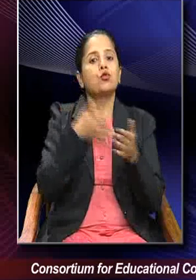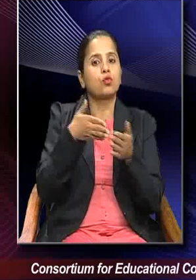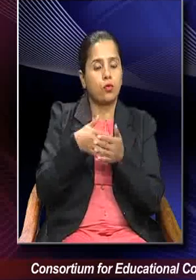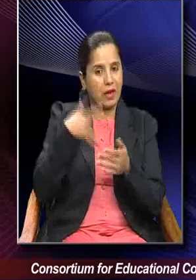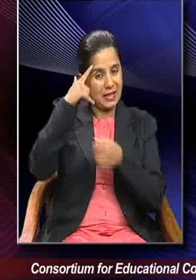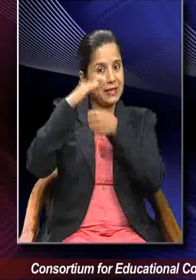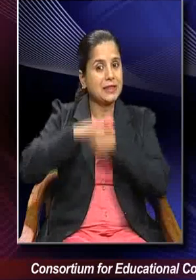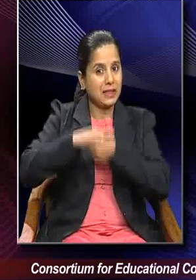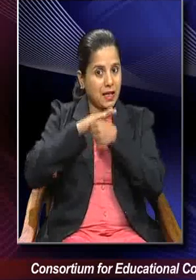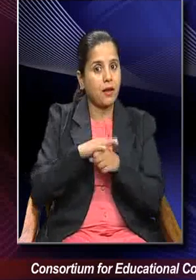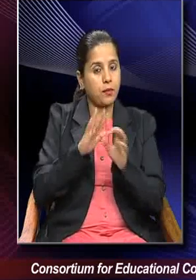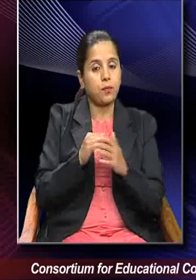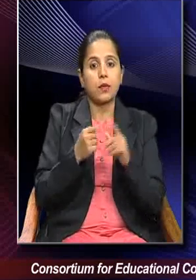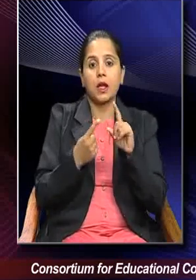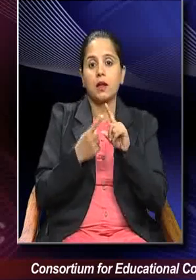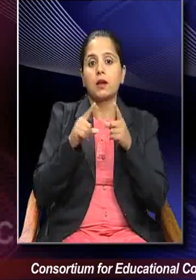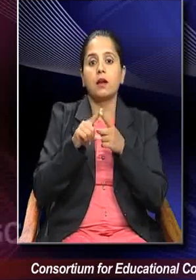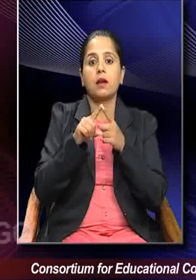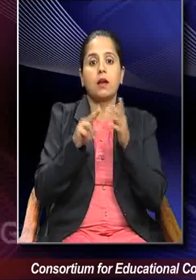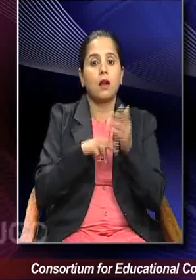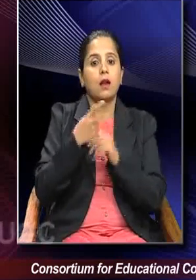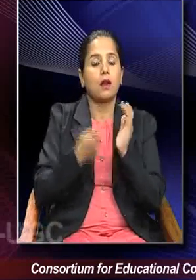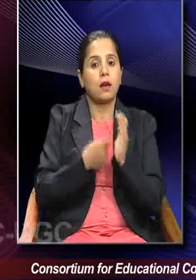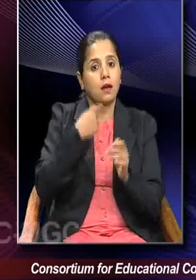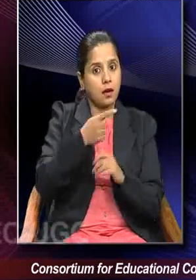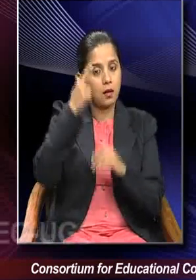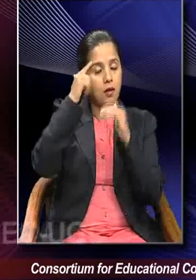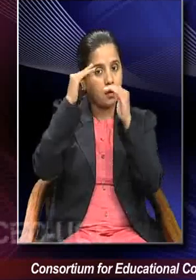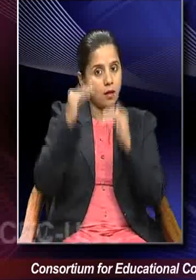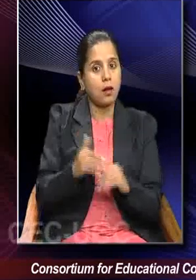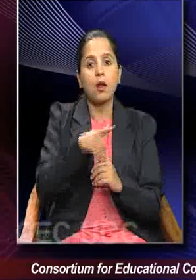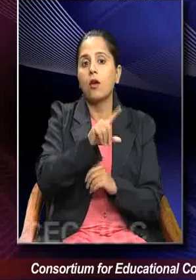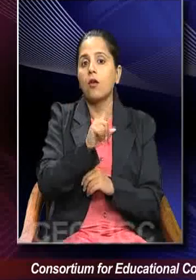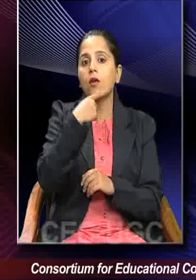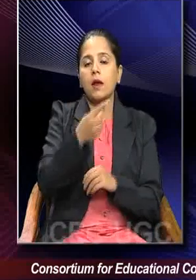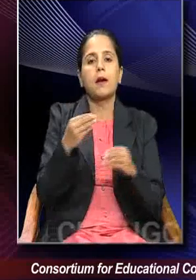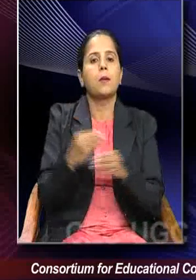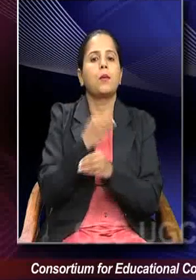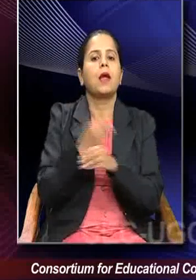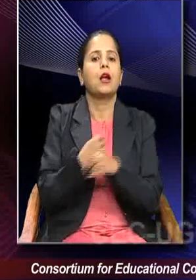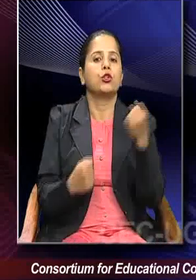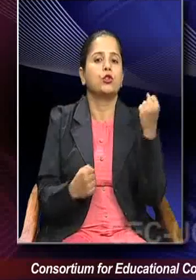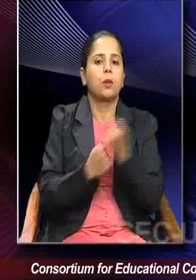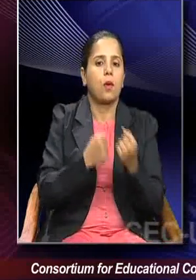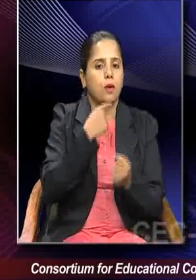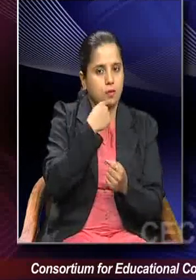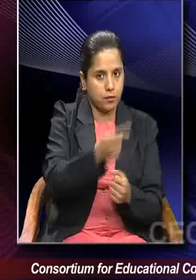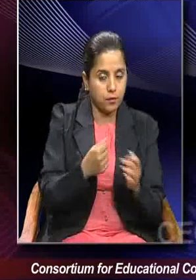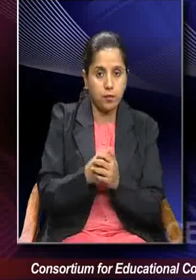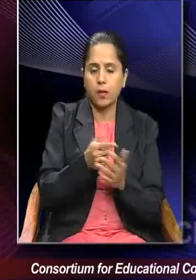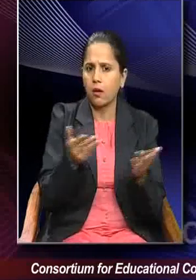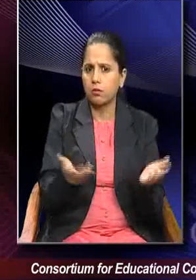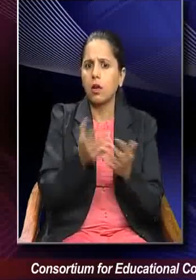The teenage stress reduction strategies, the first is your peer support.